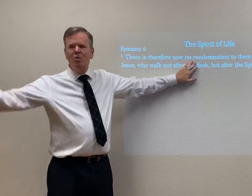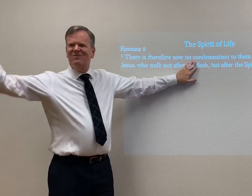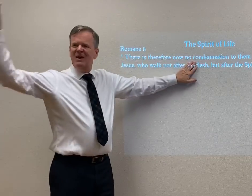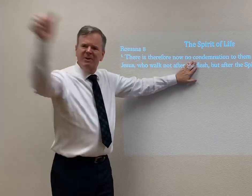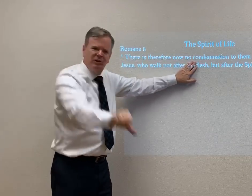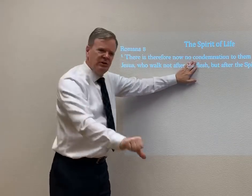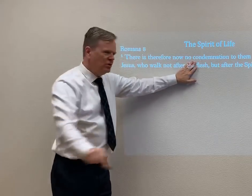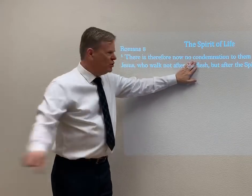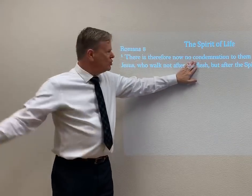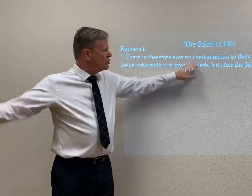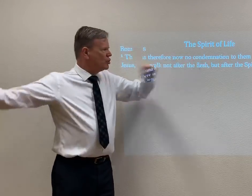no condemnation